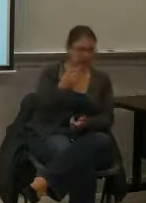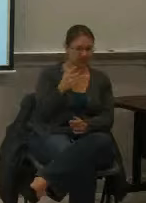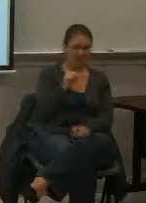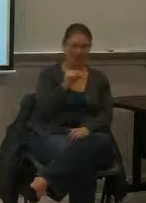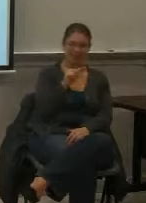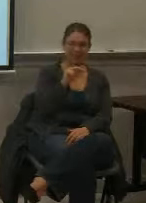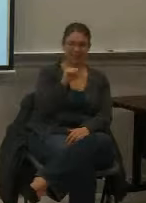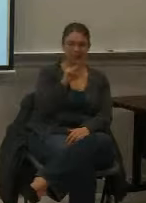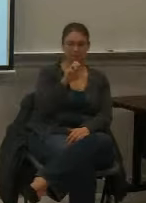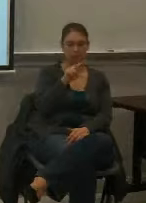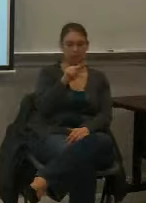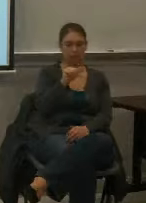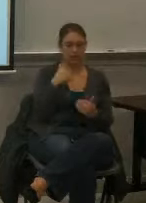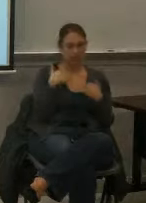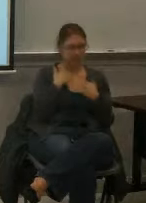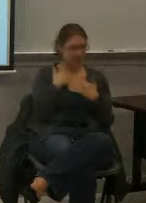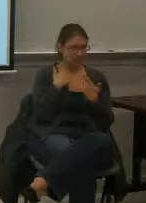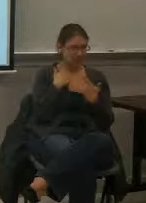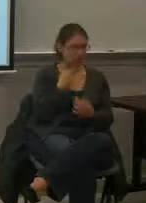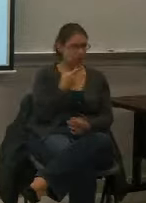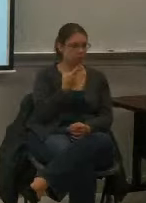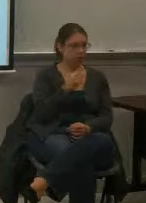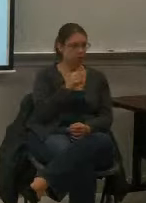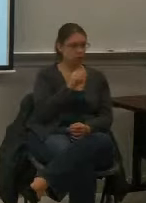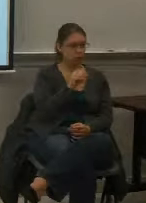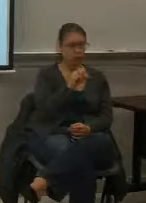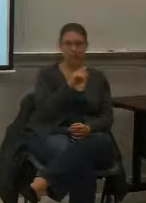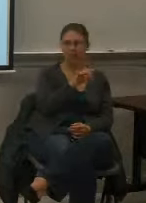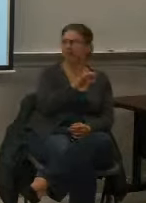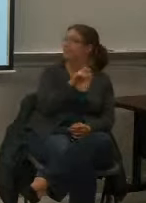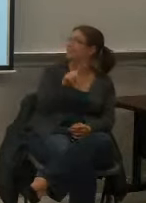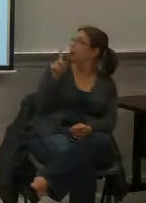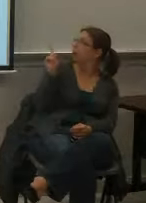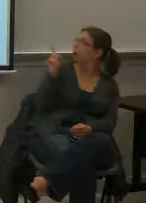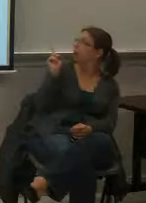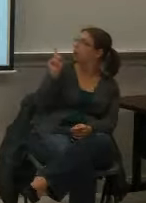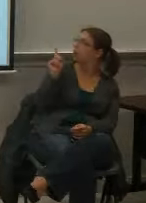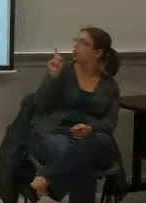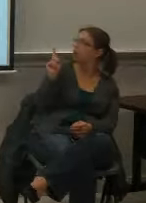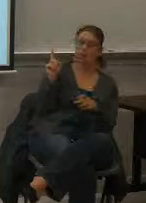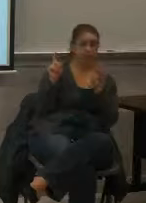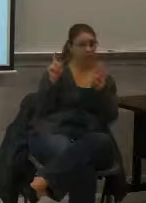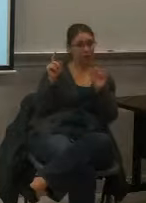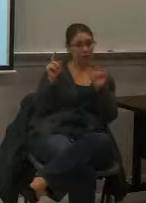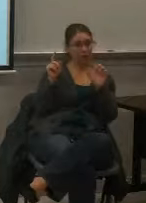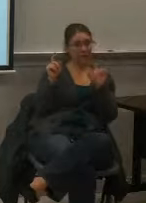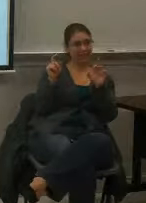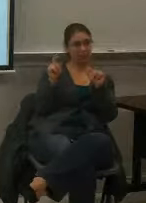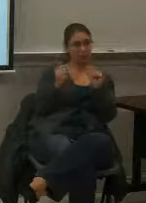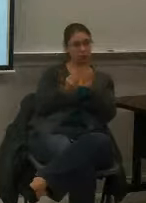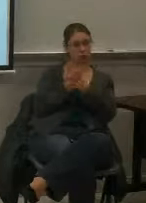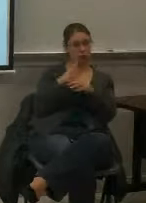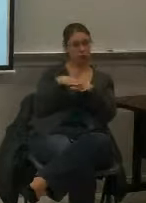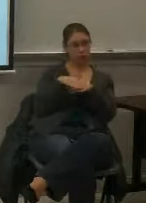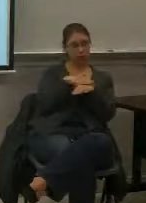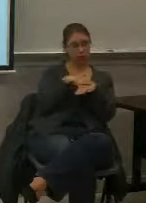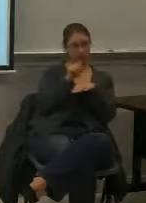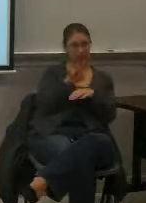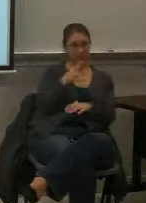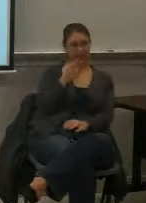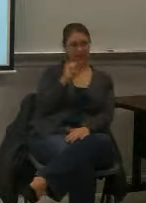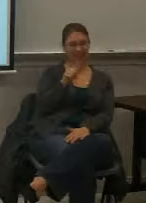species. Photosynthetic cell, and these bacteria are all growing on the surface of that